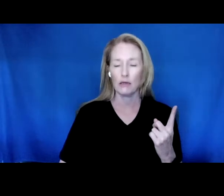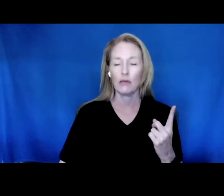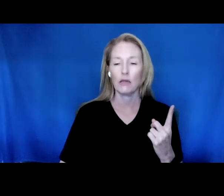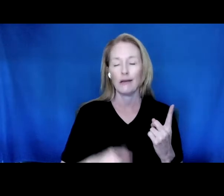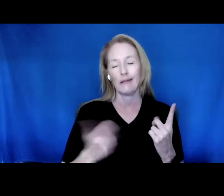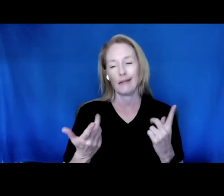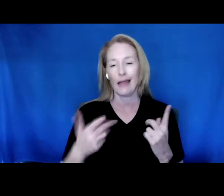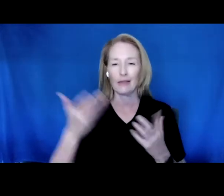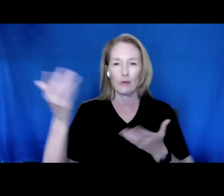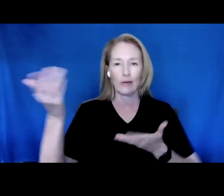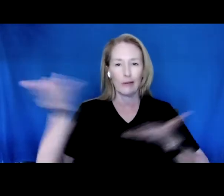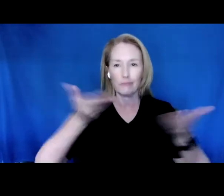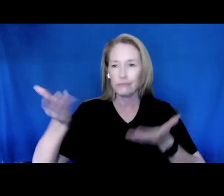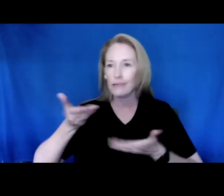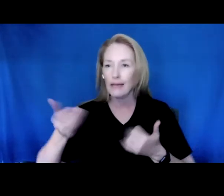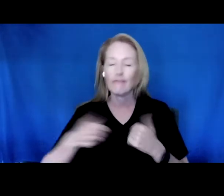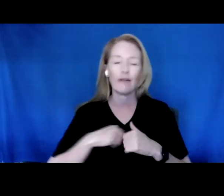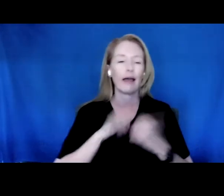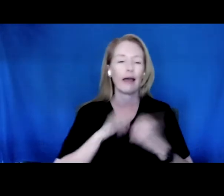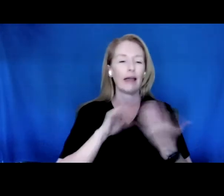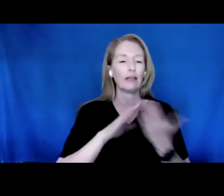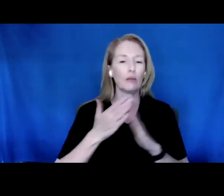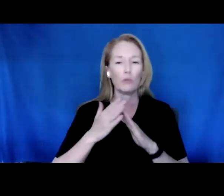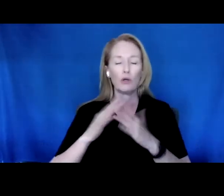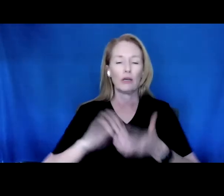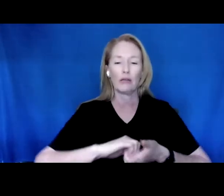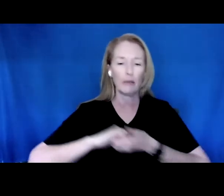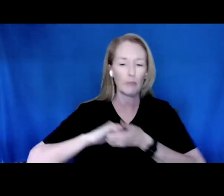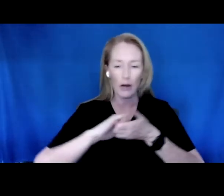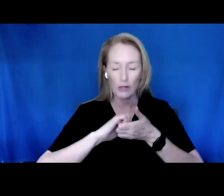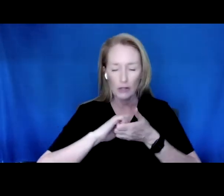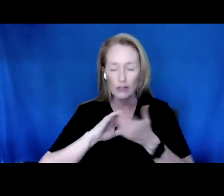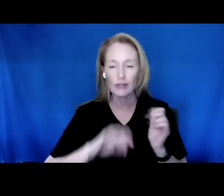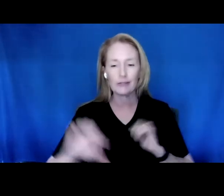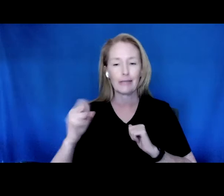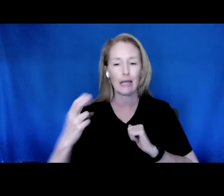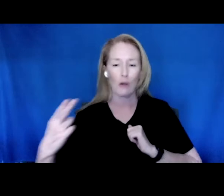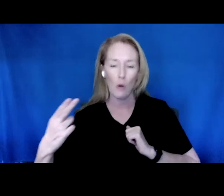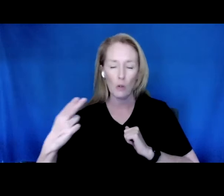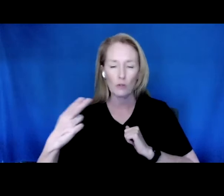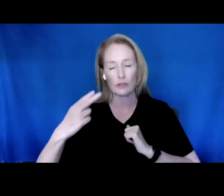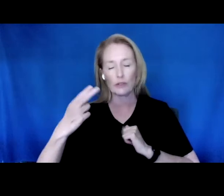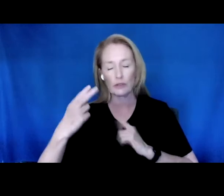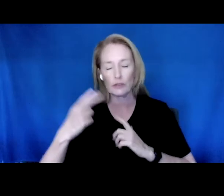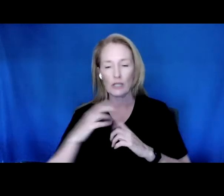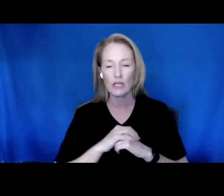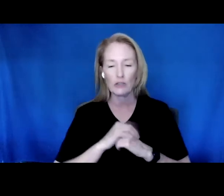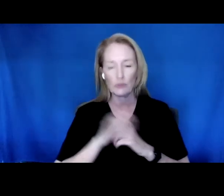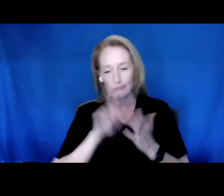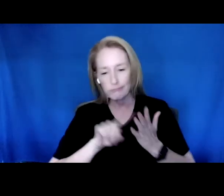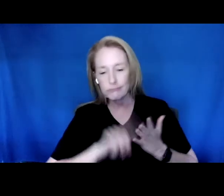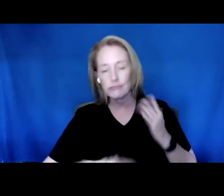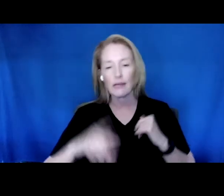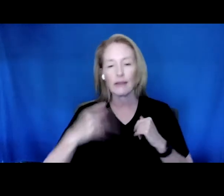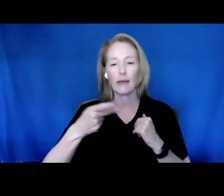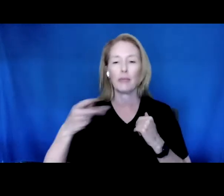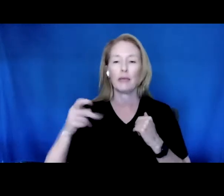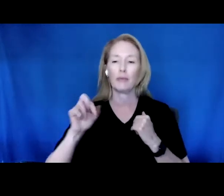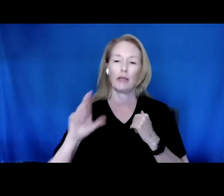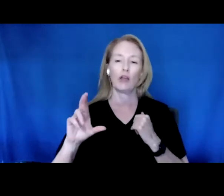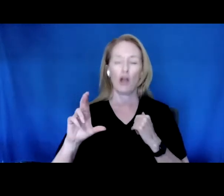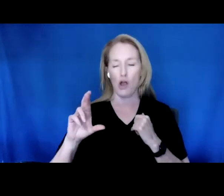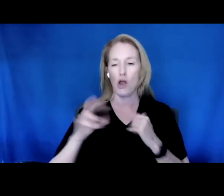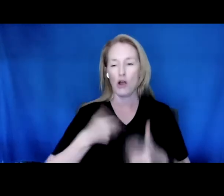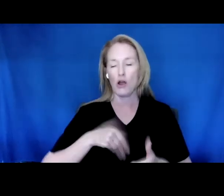and stakeholders to discuss the PPOR approach. And that includes to having them commit to act on